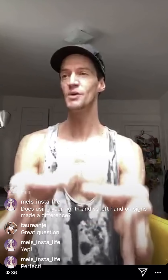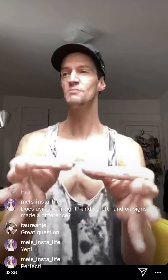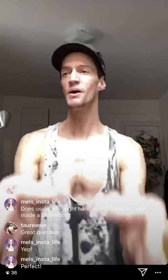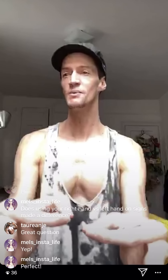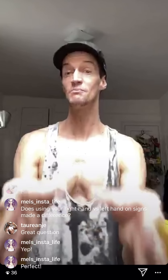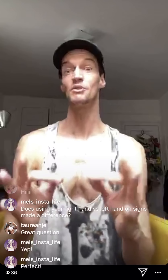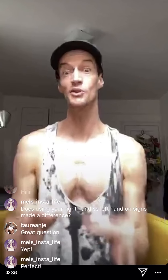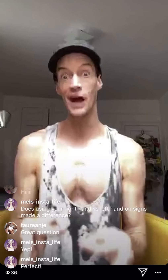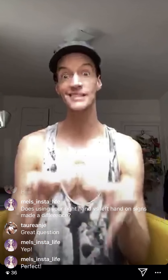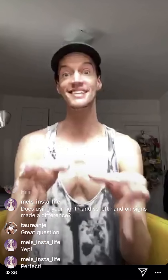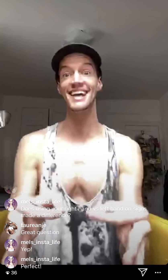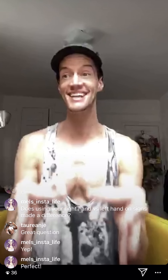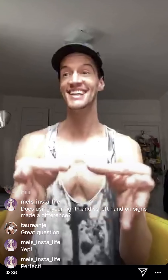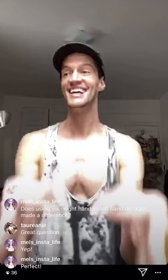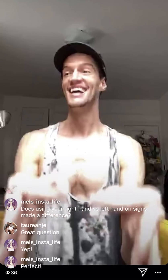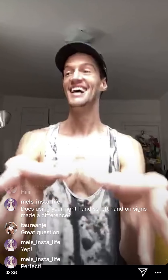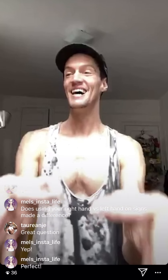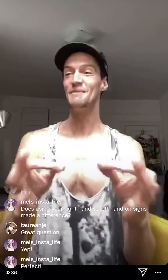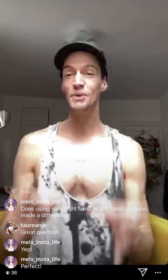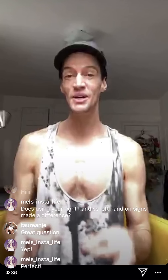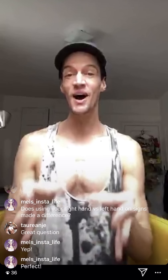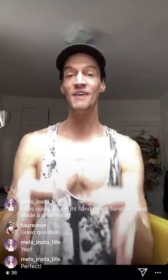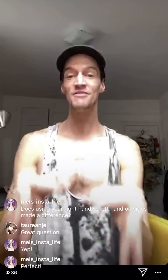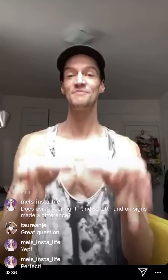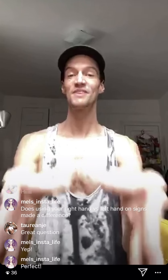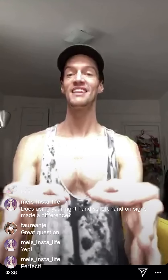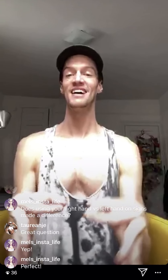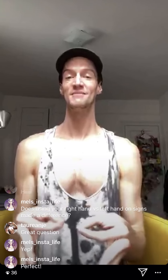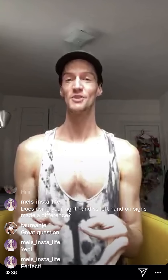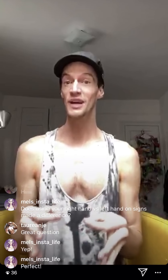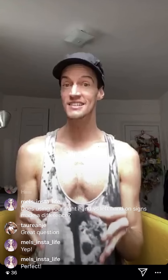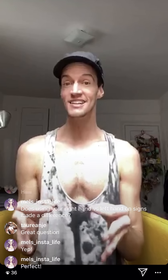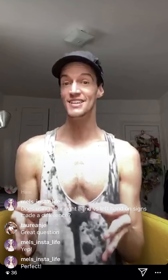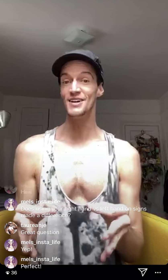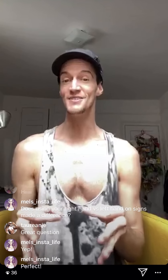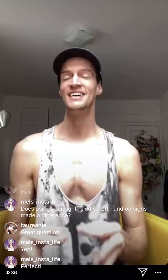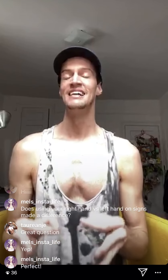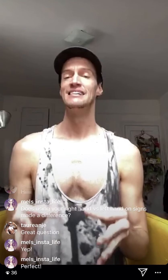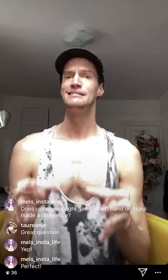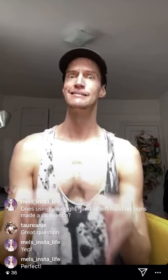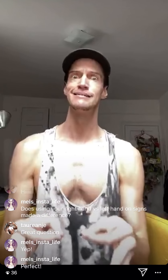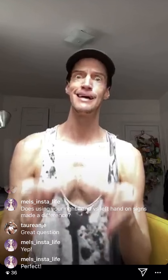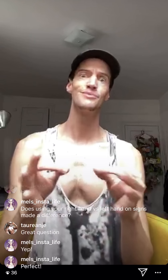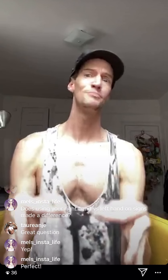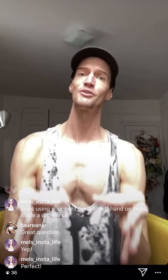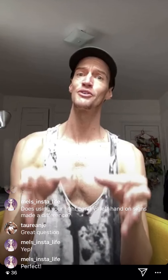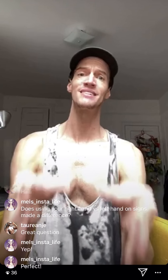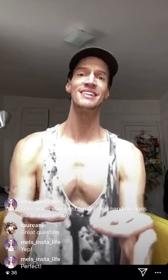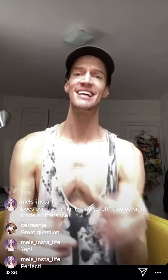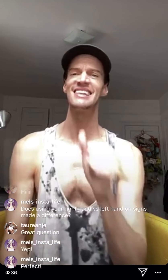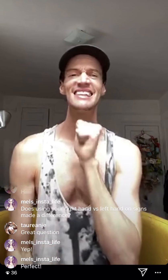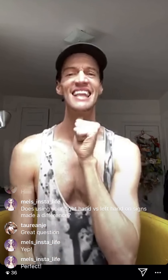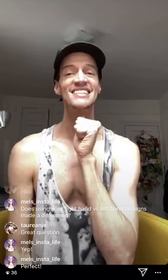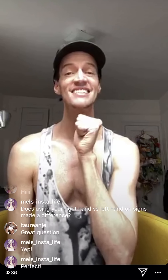postpone, procrastinate, put off. Great sign to know. Oh, I don't want to procrastinate. Let's